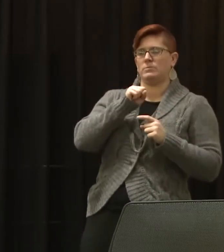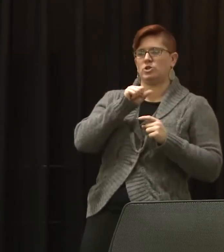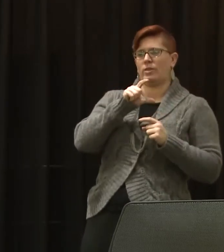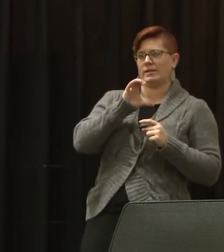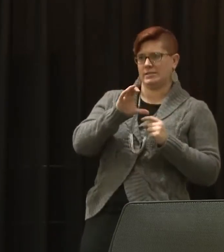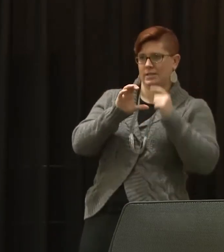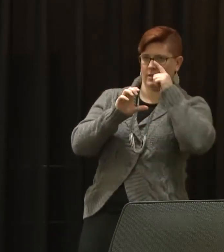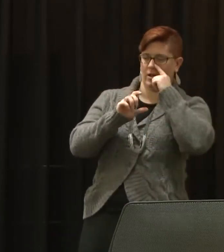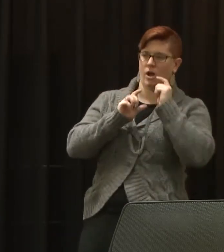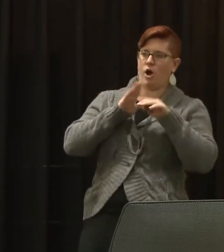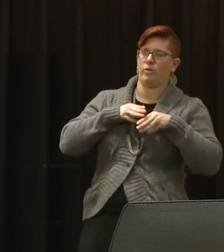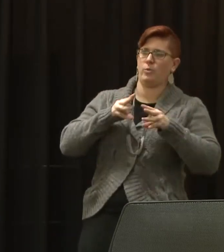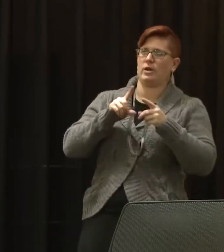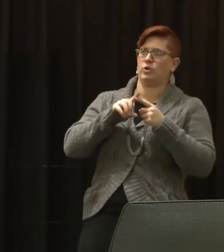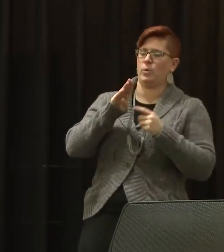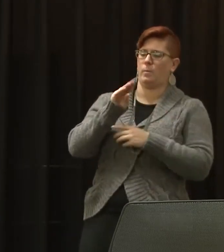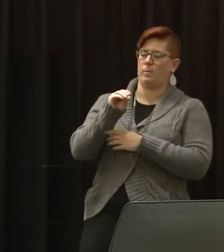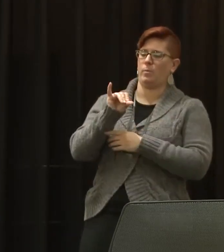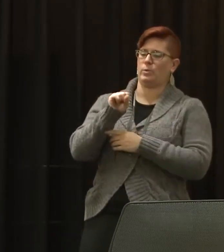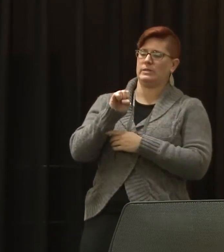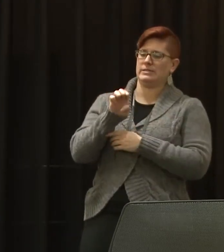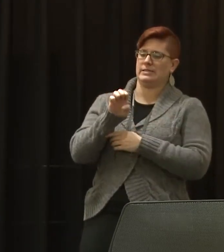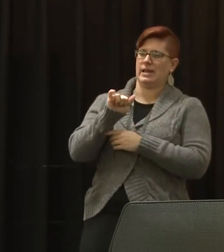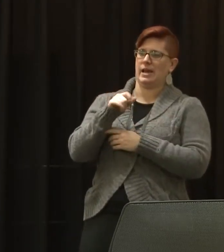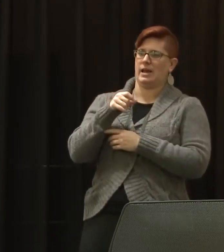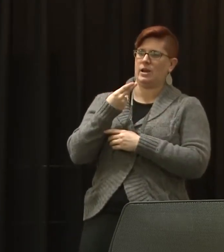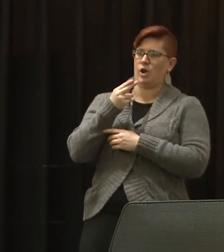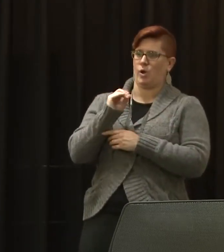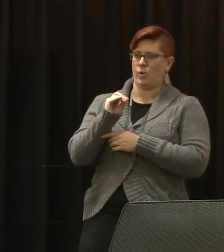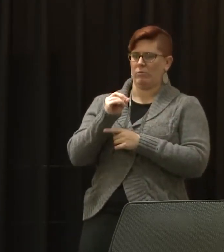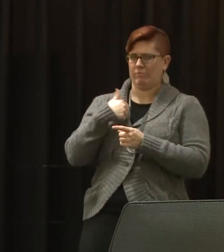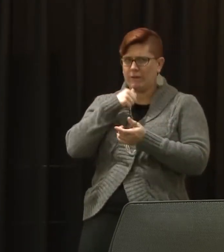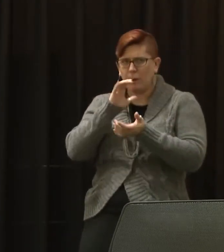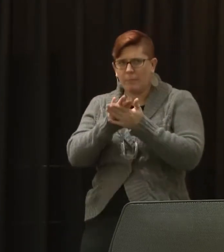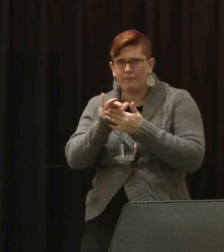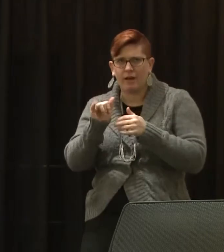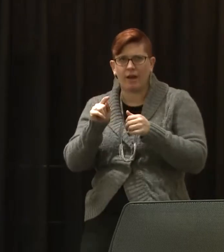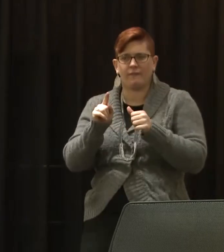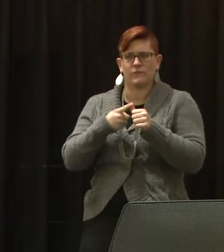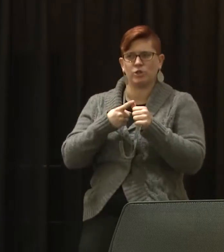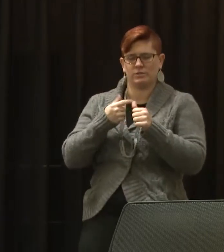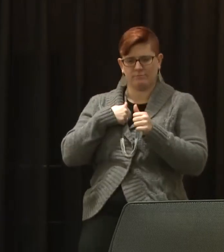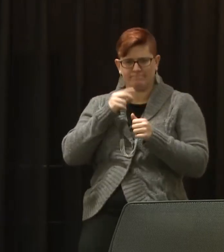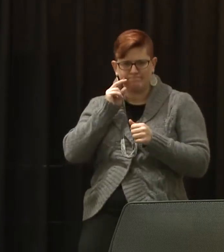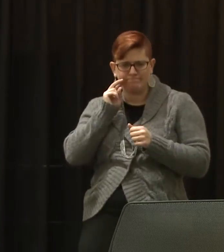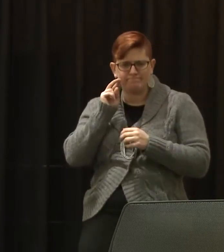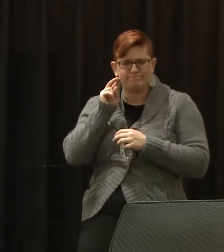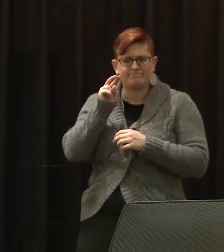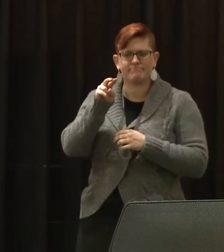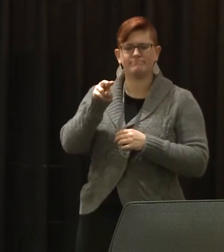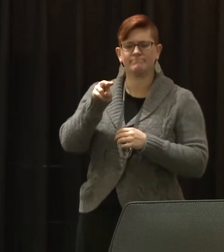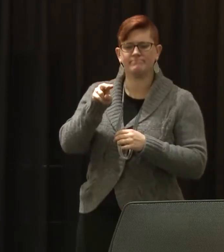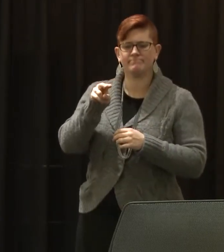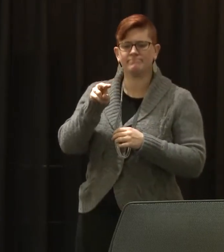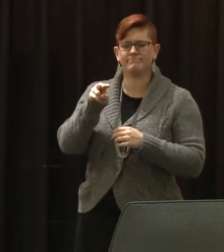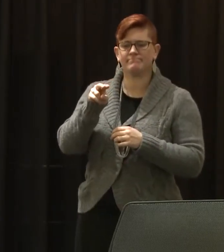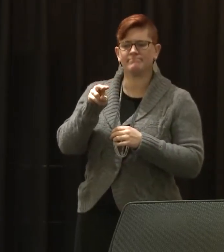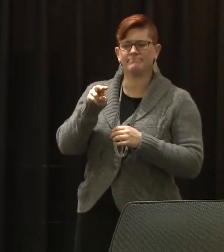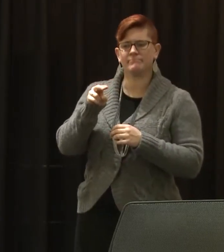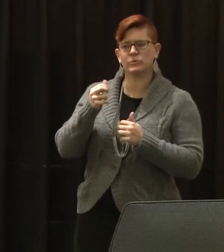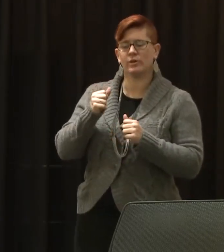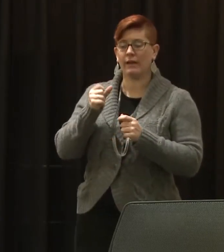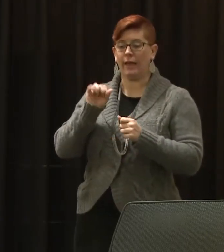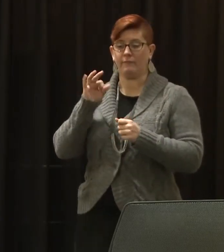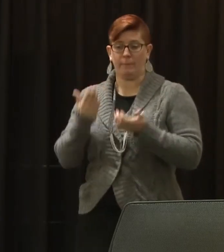to Boise, Idaho. I don't believe it at first. I lean forward over the car's dash, as if being closer to the